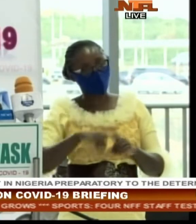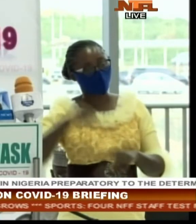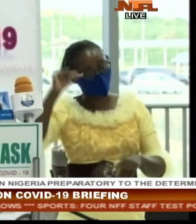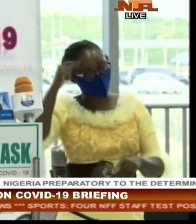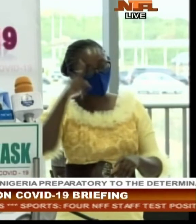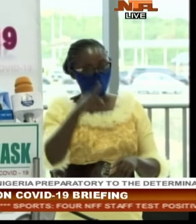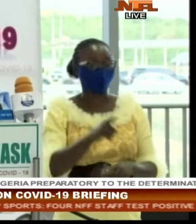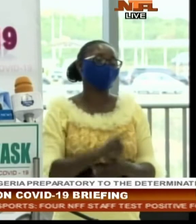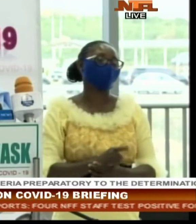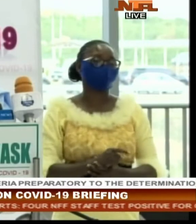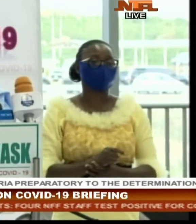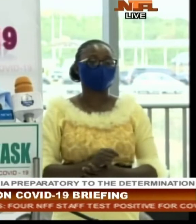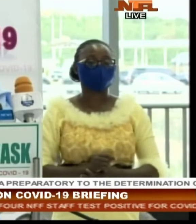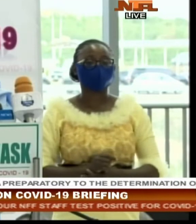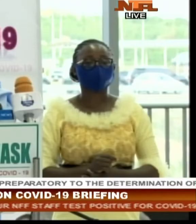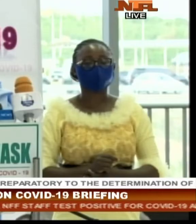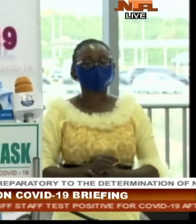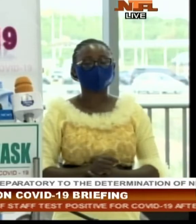remind you.